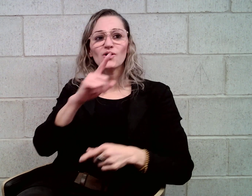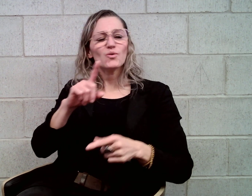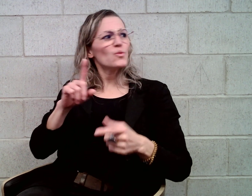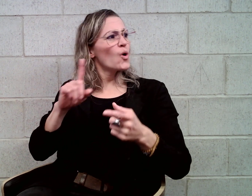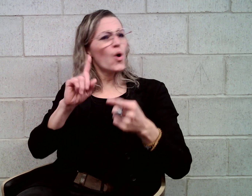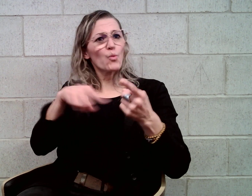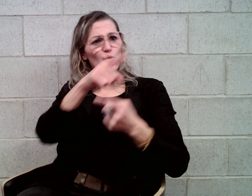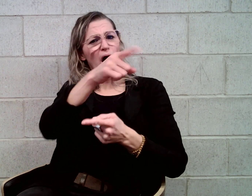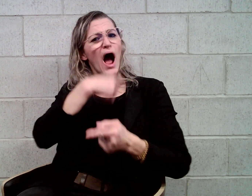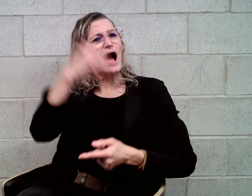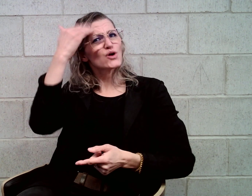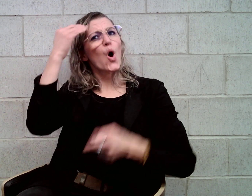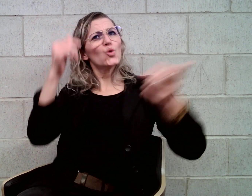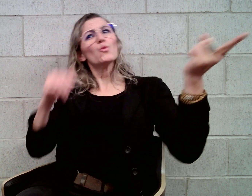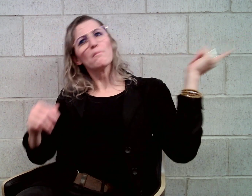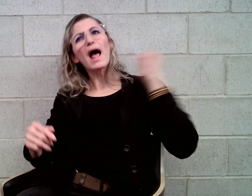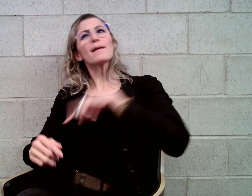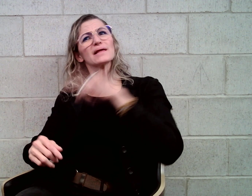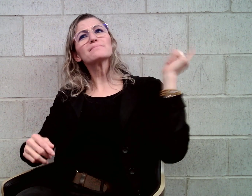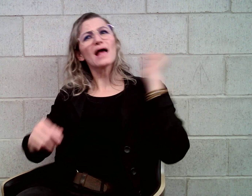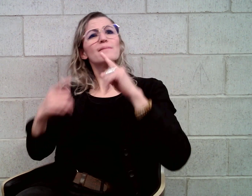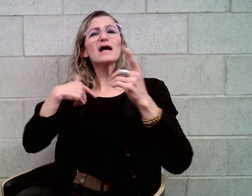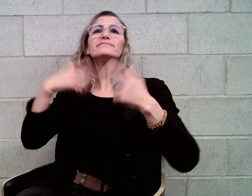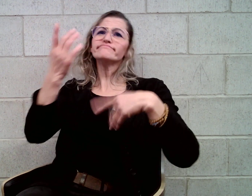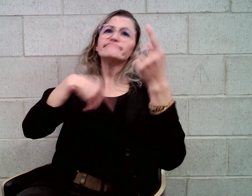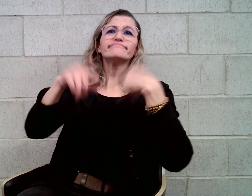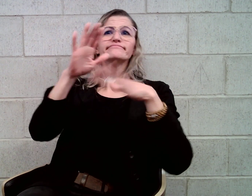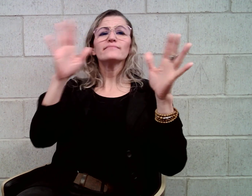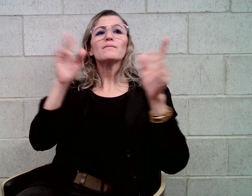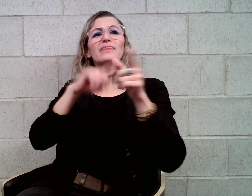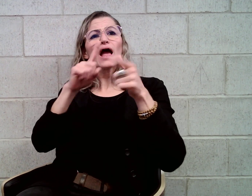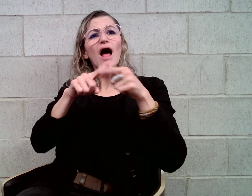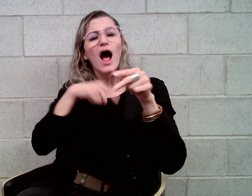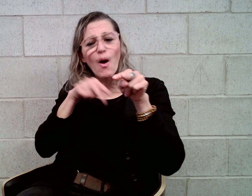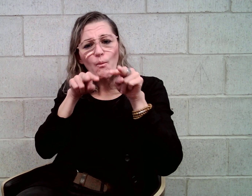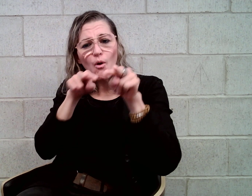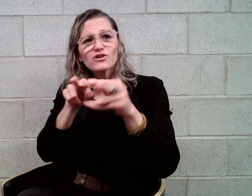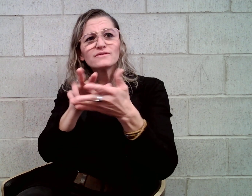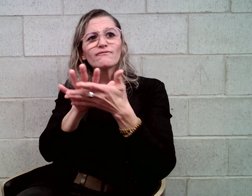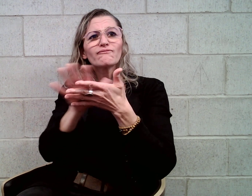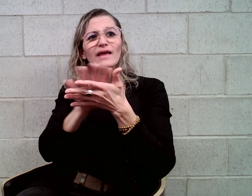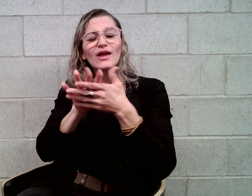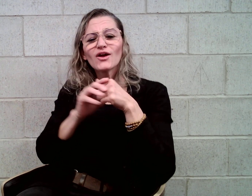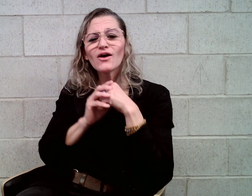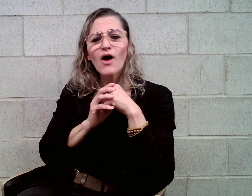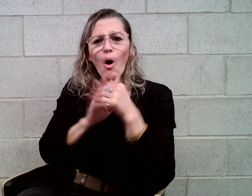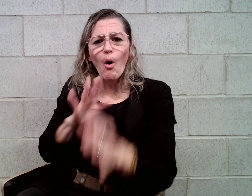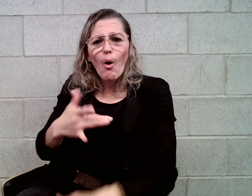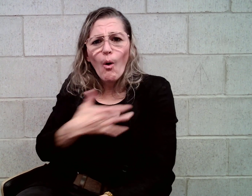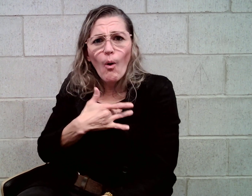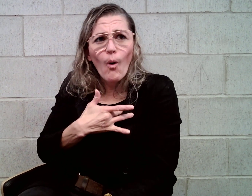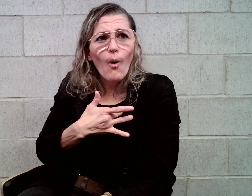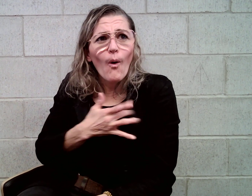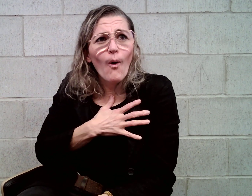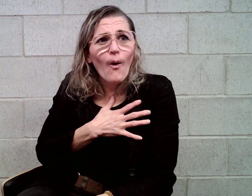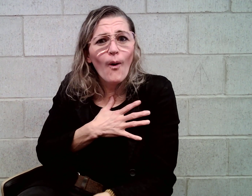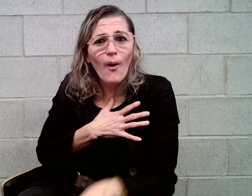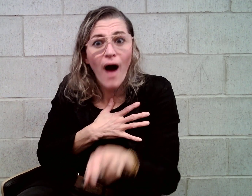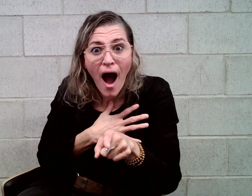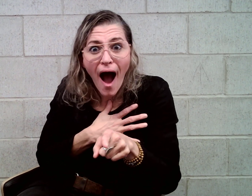Oh, it's so funny. I know you're behind me, I know you're doing it, I'm signing my thing. It wasn't until I watched the video that I really